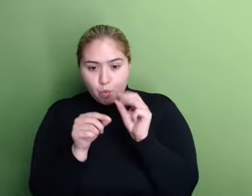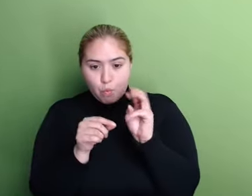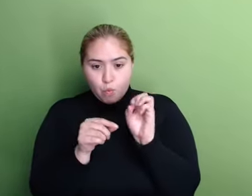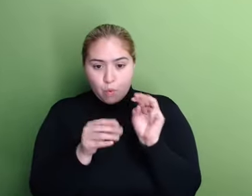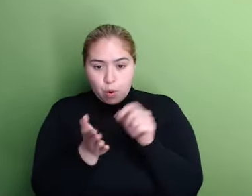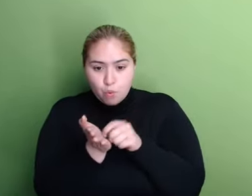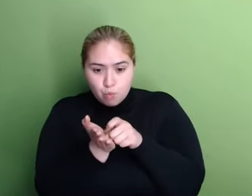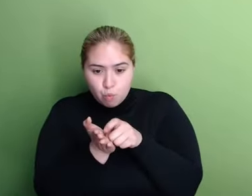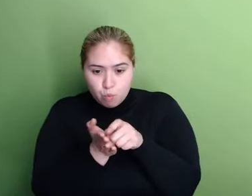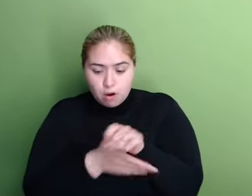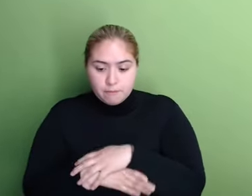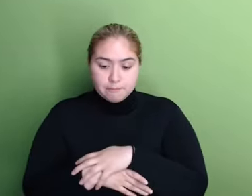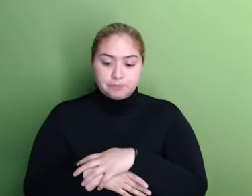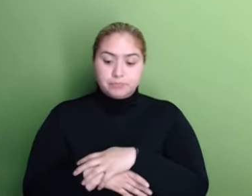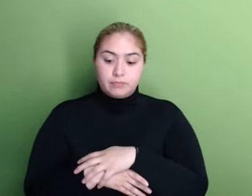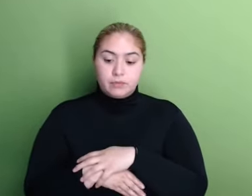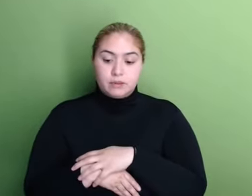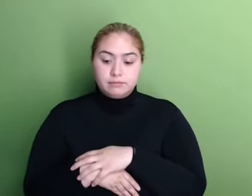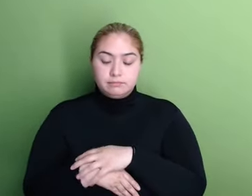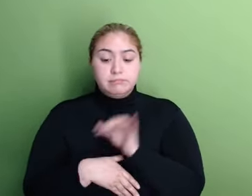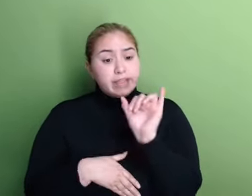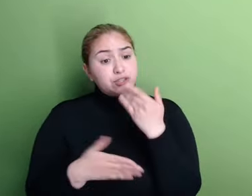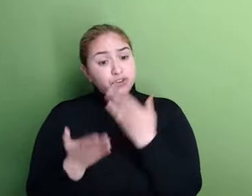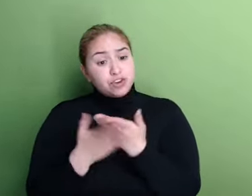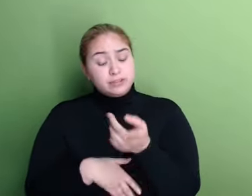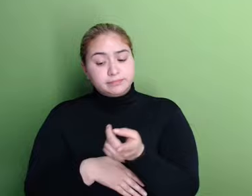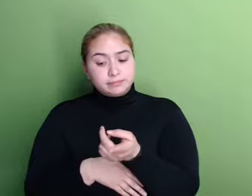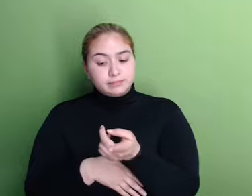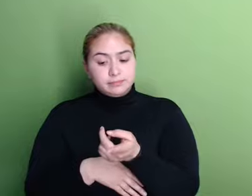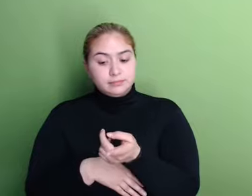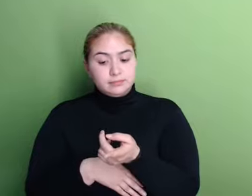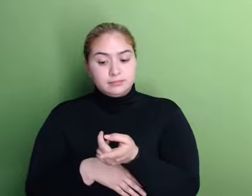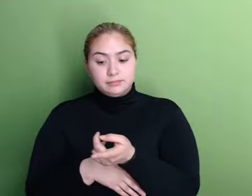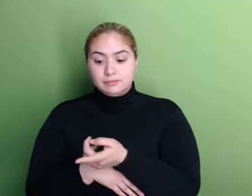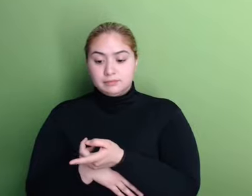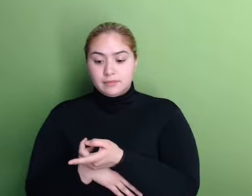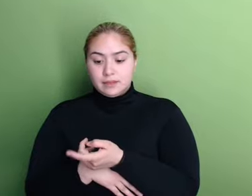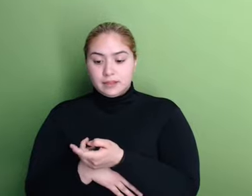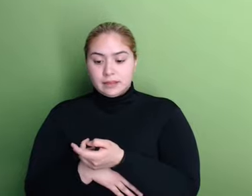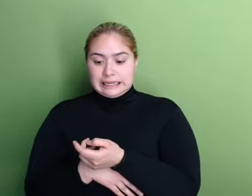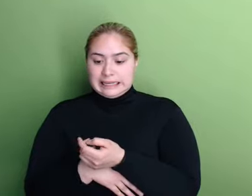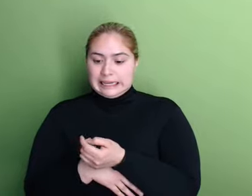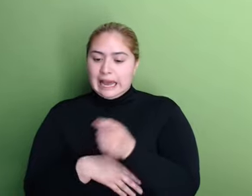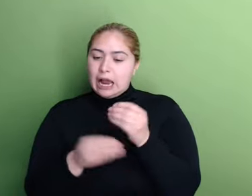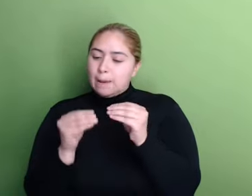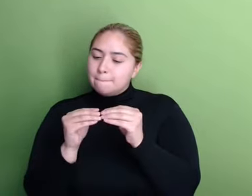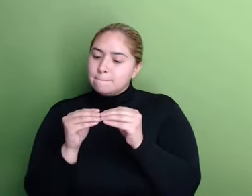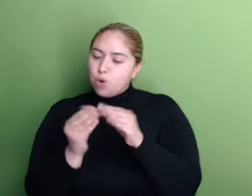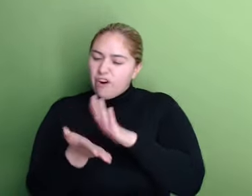okay? This is a good job. Get a little bit flatter than this. You want to flatten out